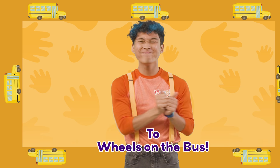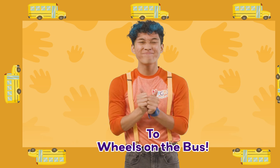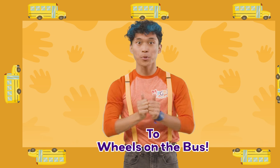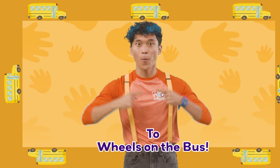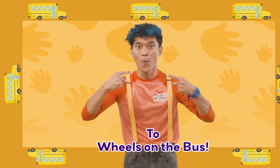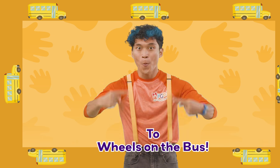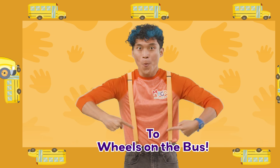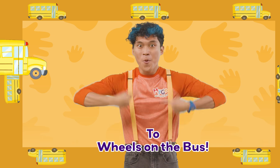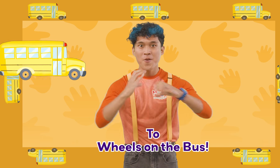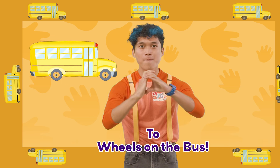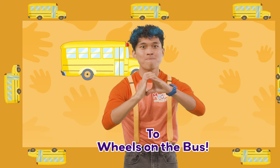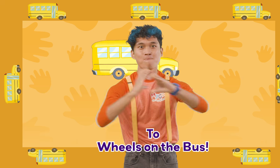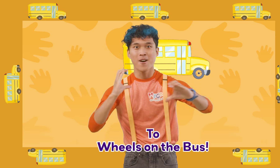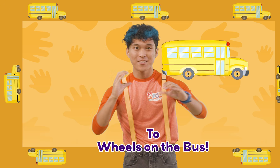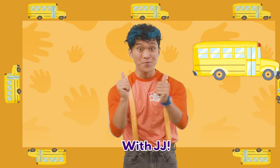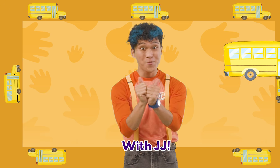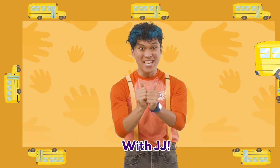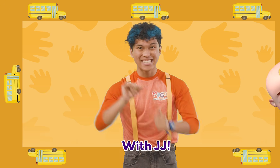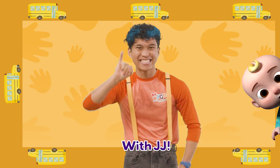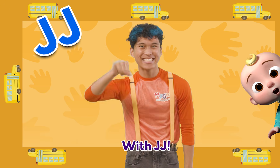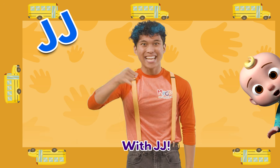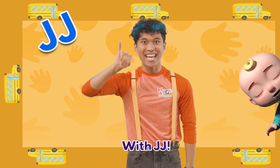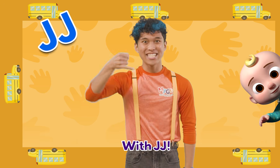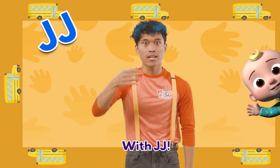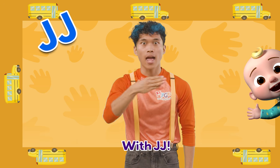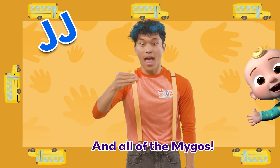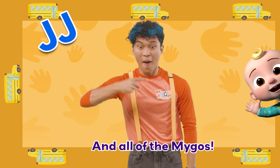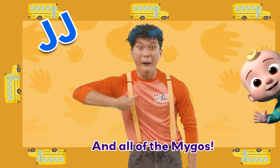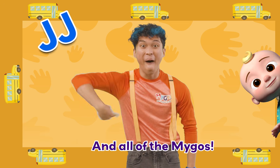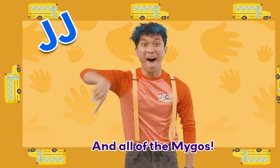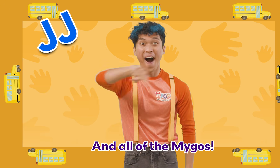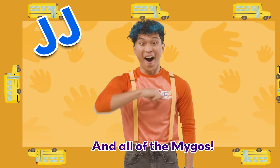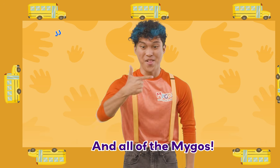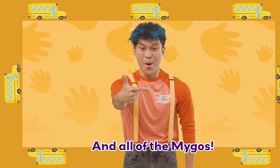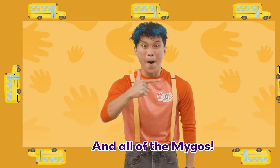to Wheels on the Bus with JJ and all the MyGos.